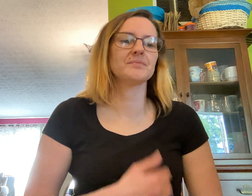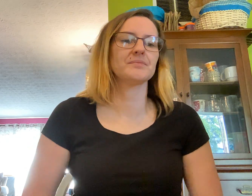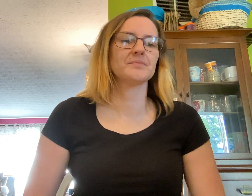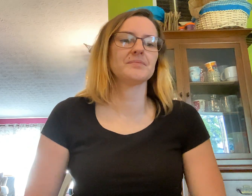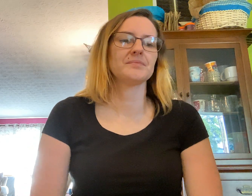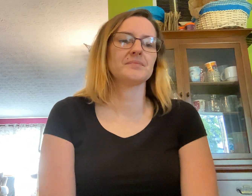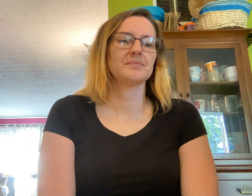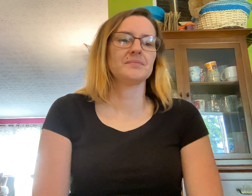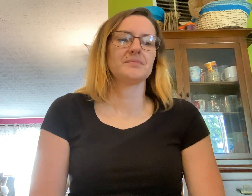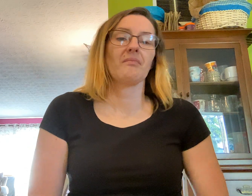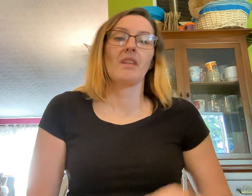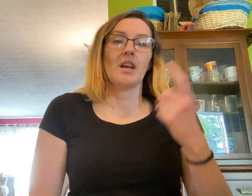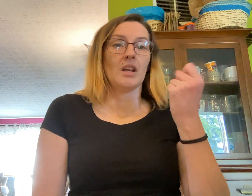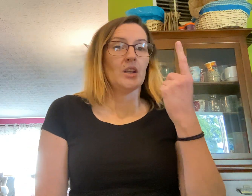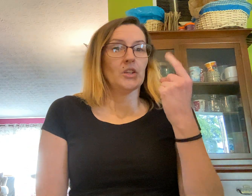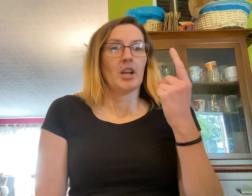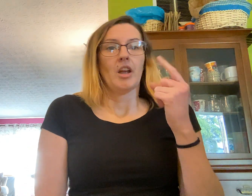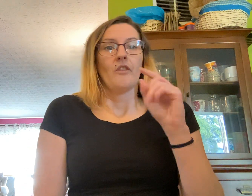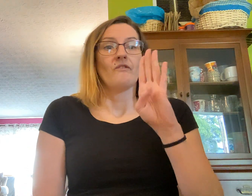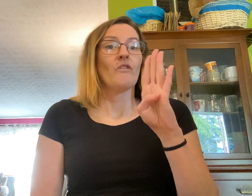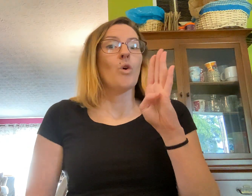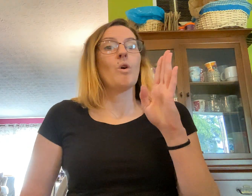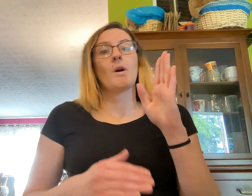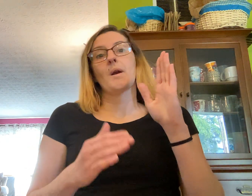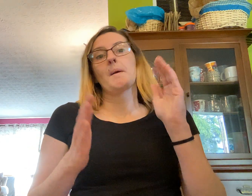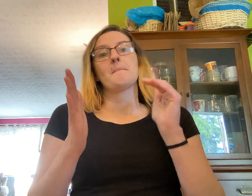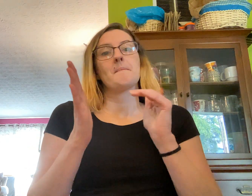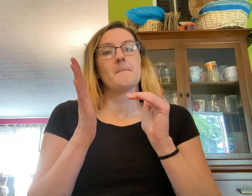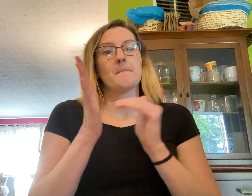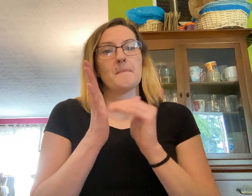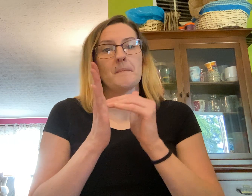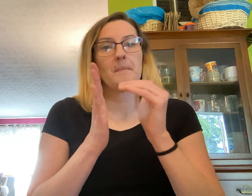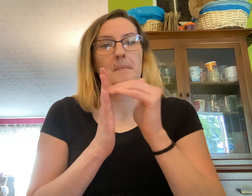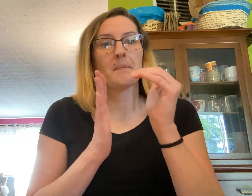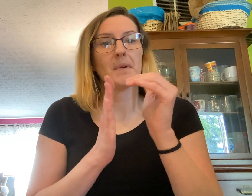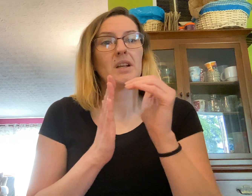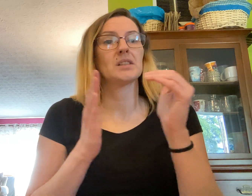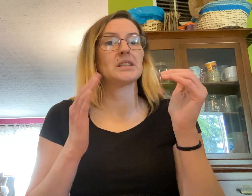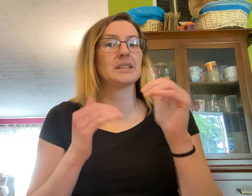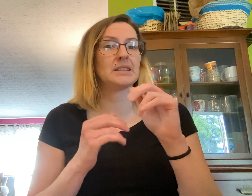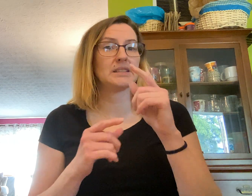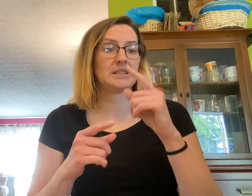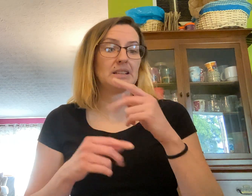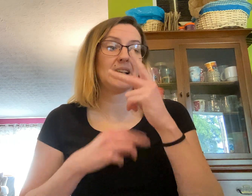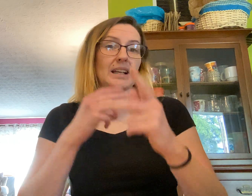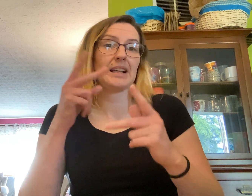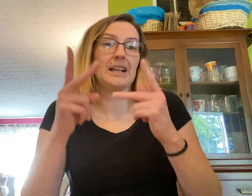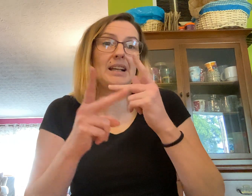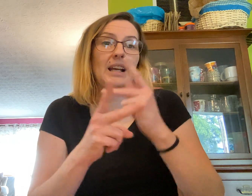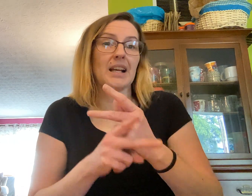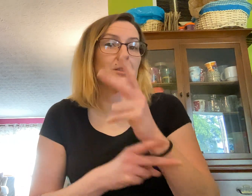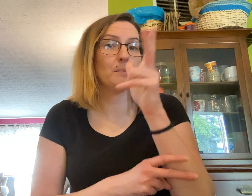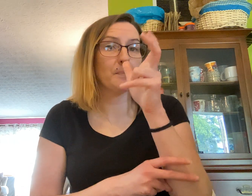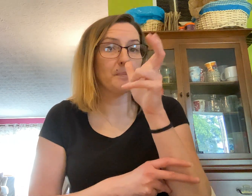million species of insect, and they are the decomposers, they are